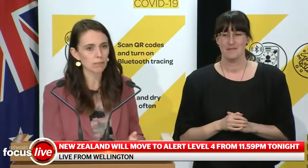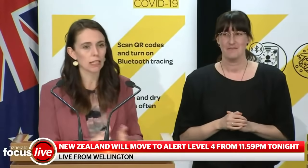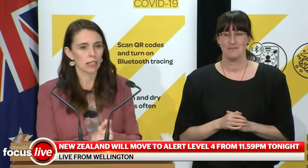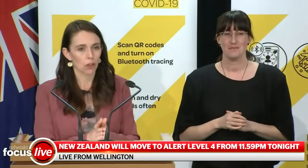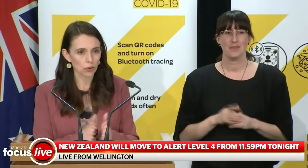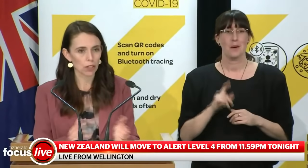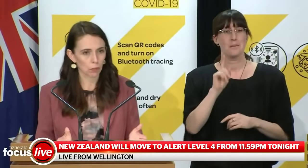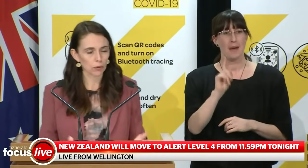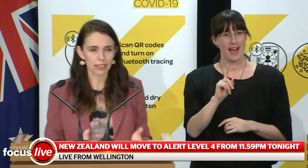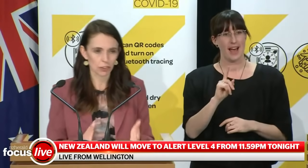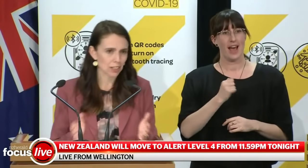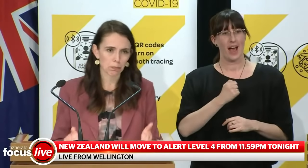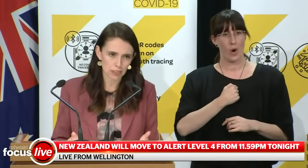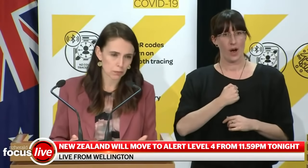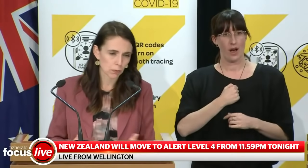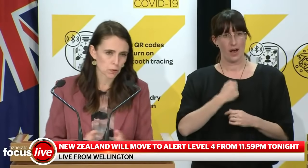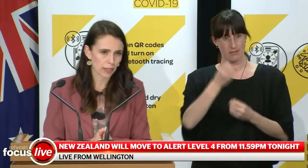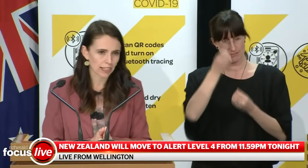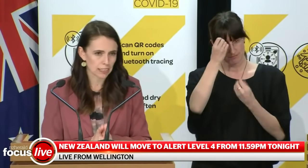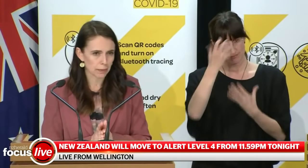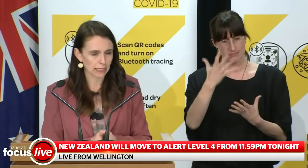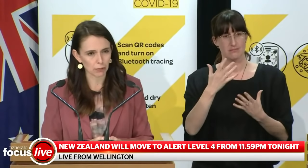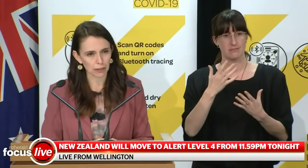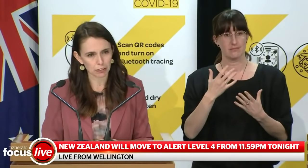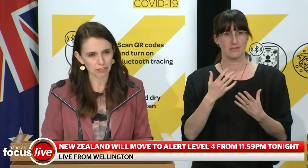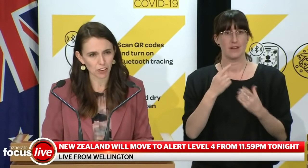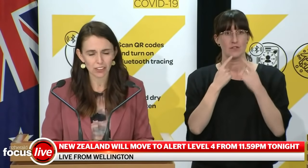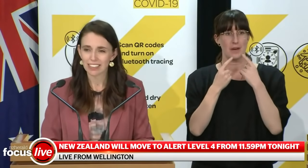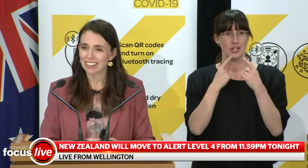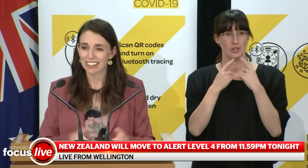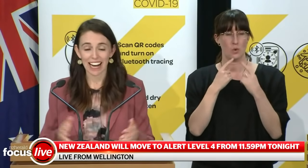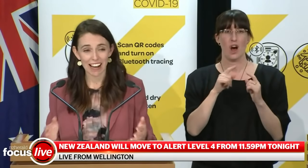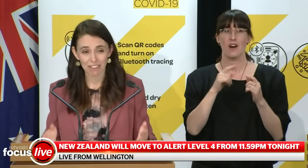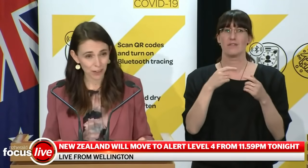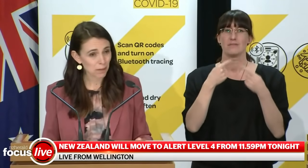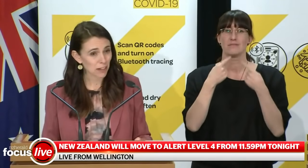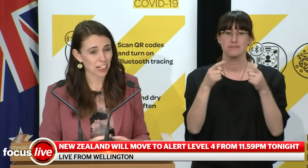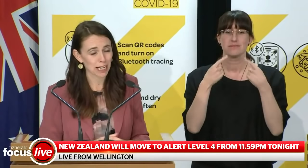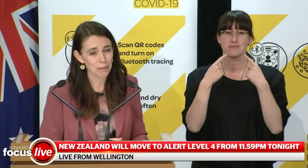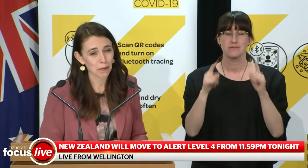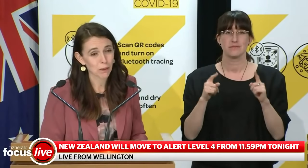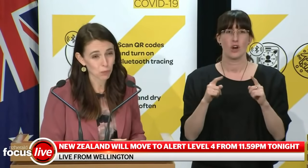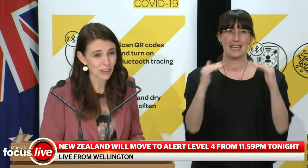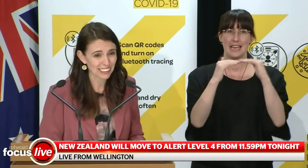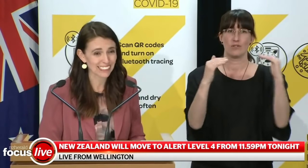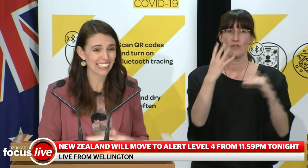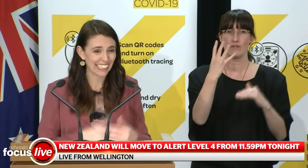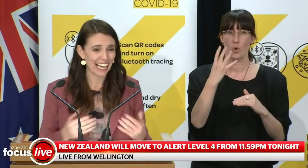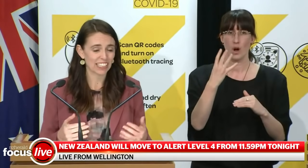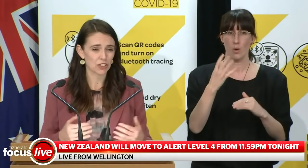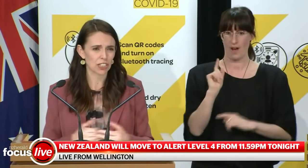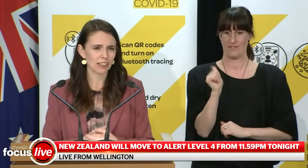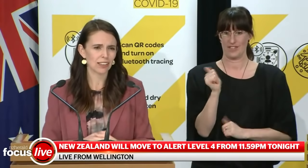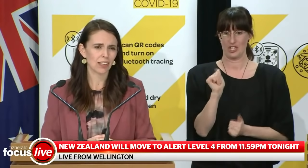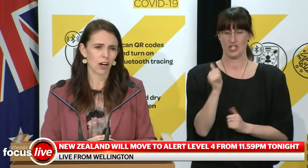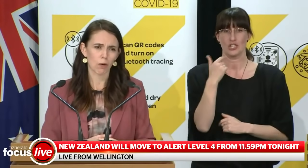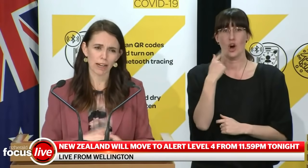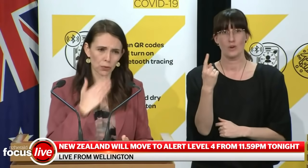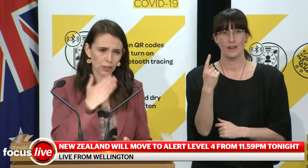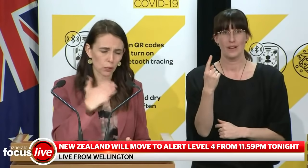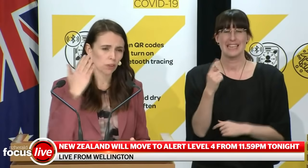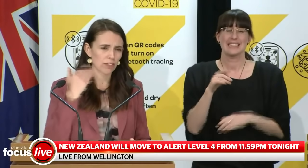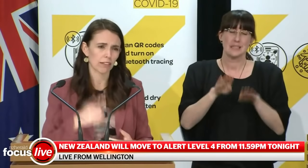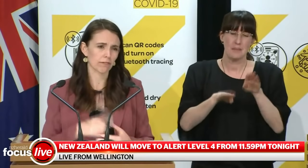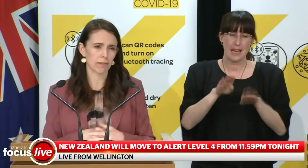the podium, those are the principles we expect everyone to follow. They are very much in keeping with what we did last year. I'll